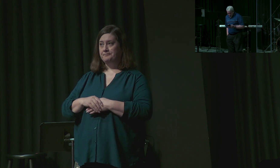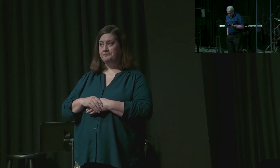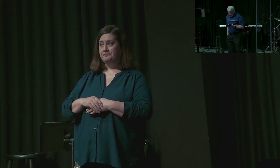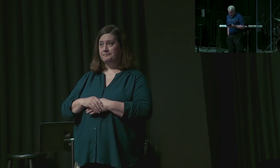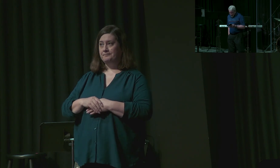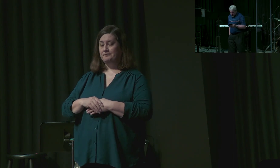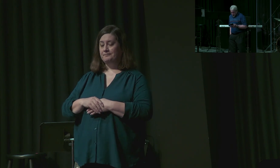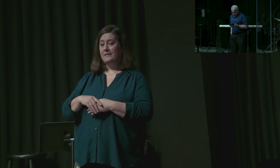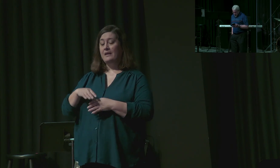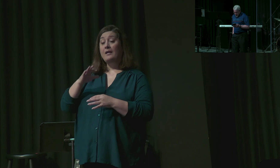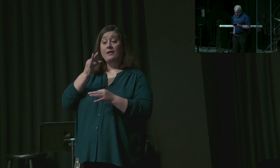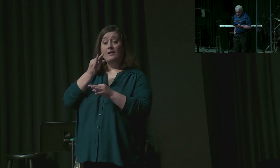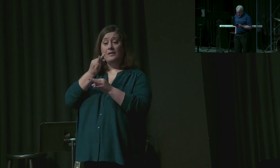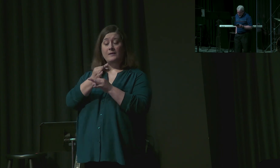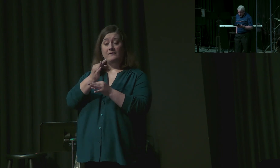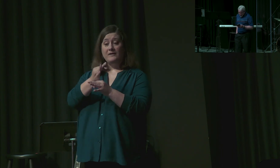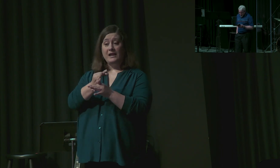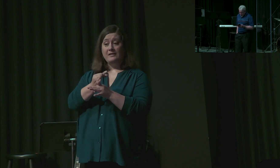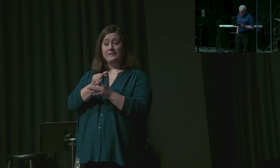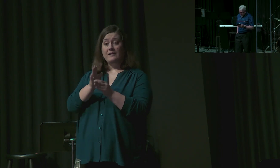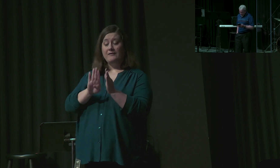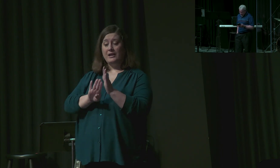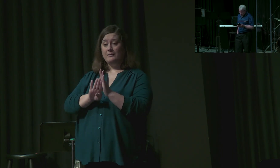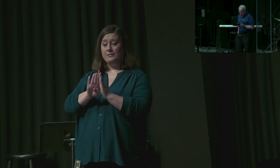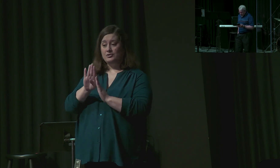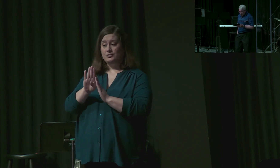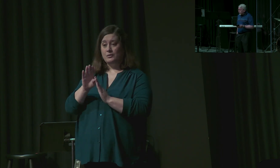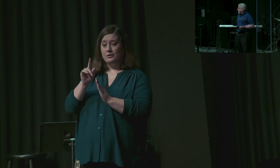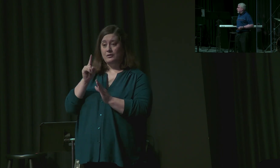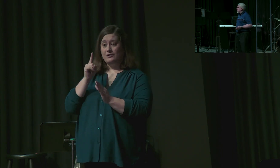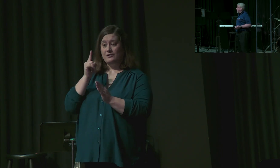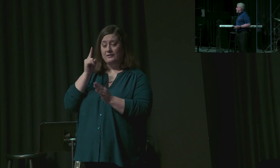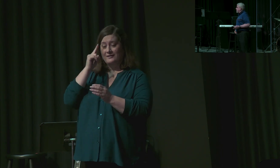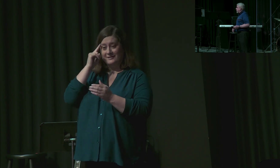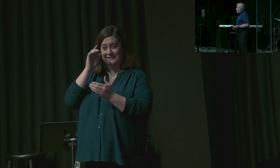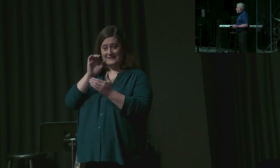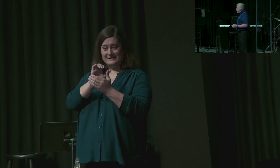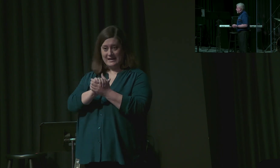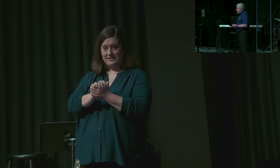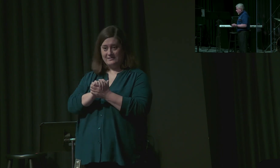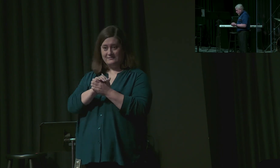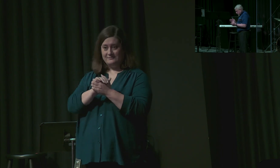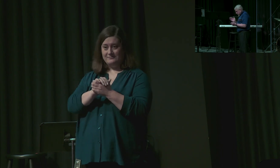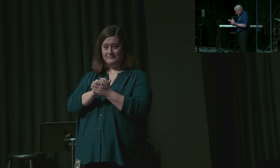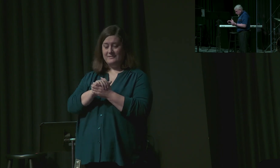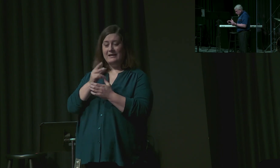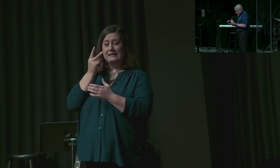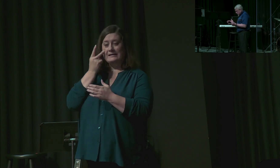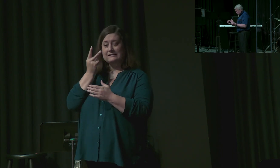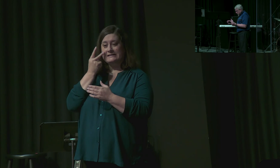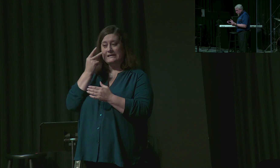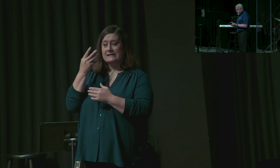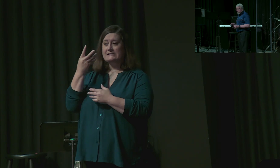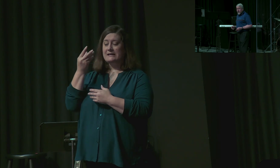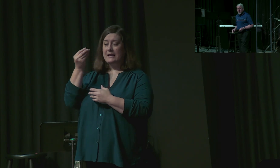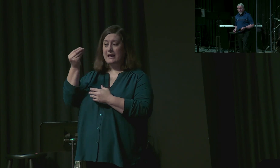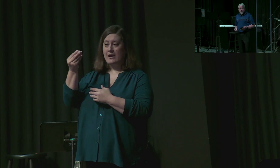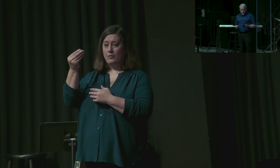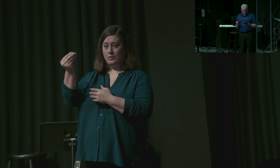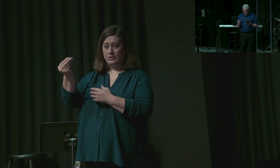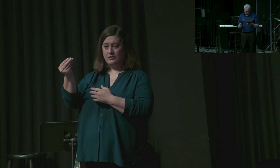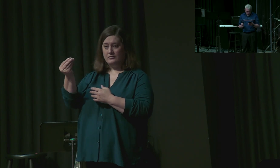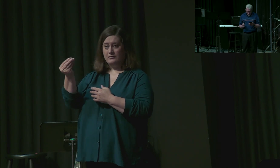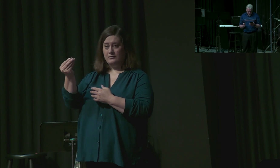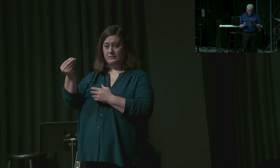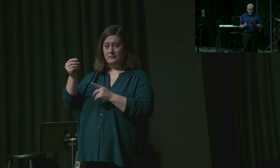The faith of a mature saint sees behind the veil of outward circumstances the hidden but